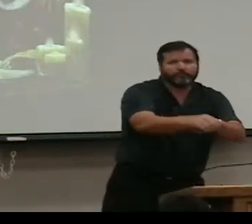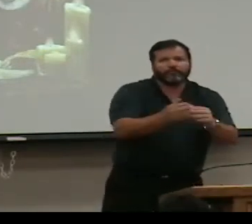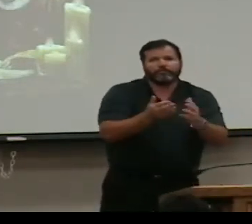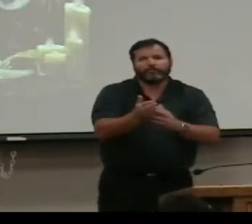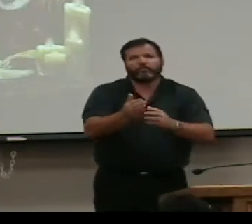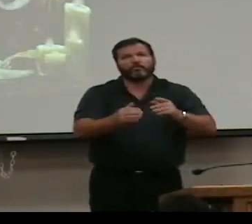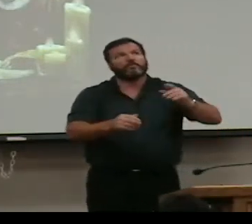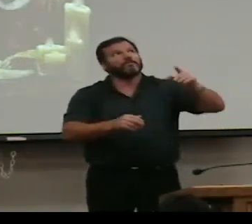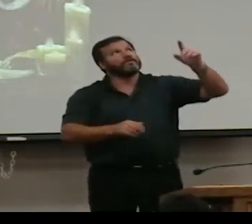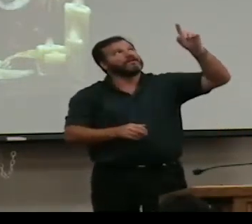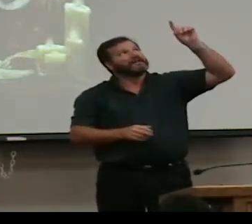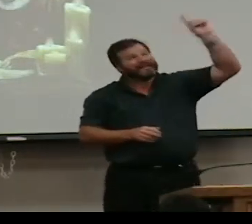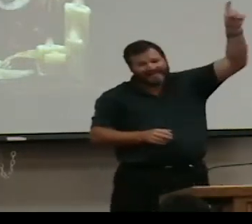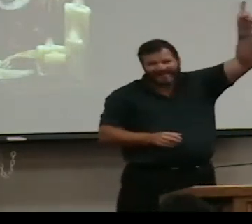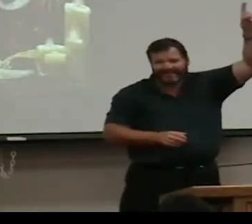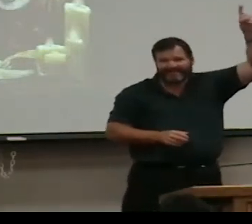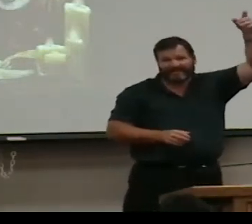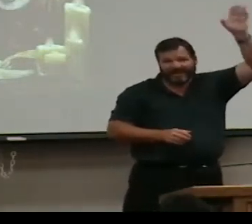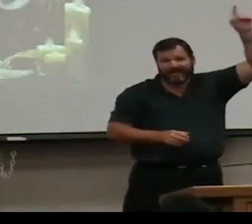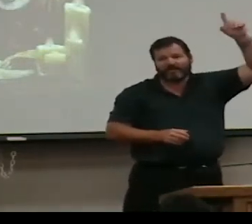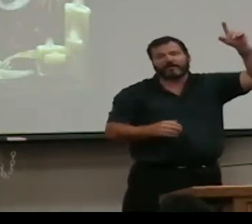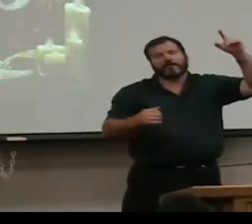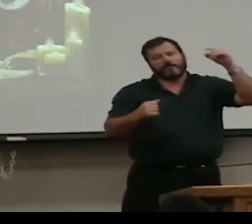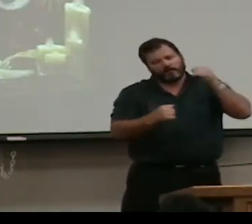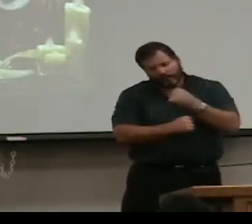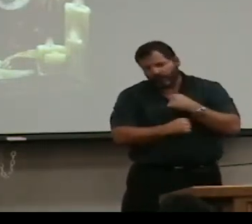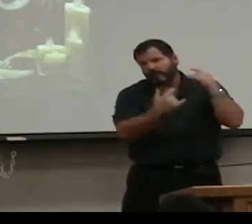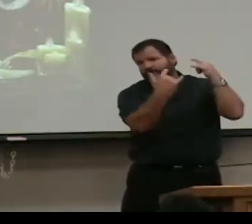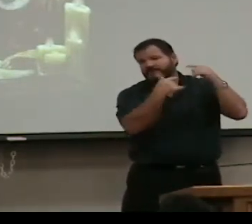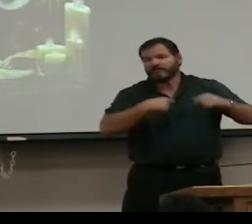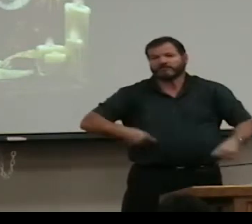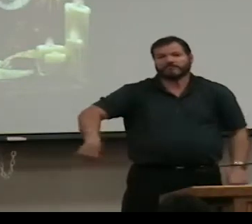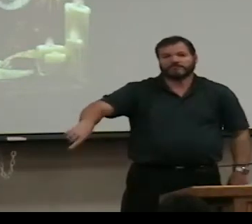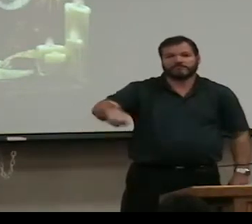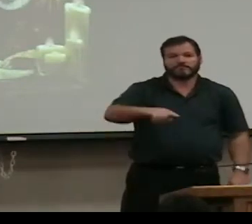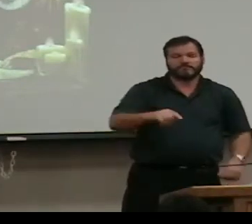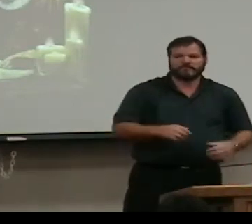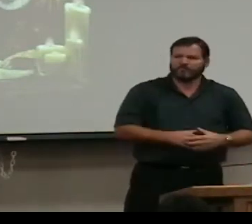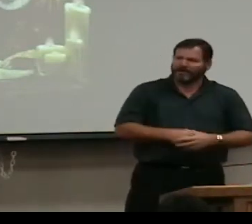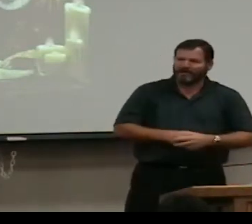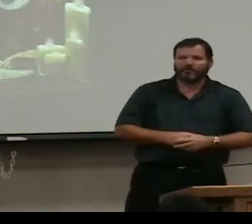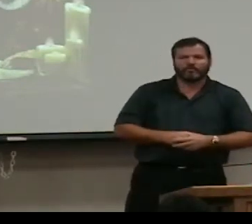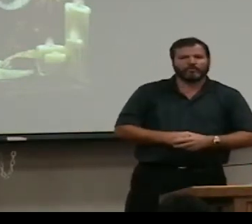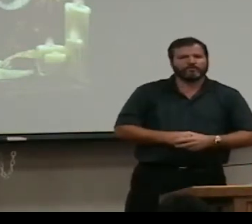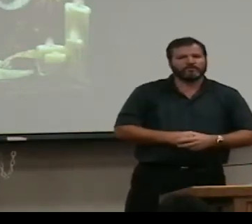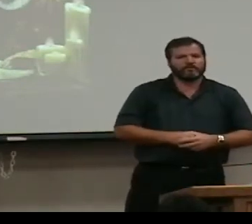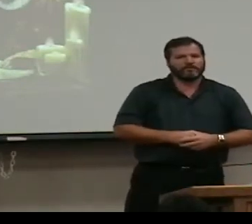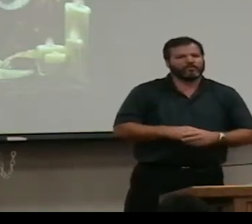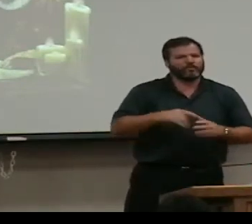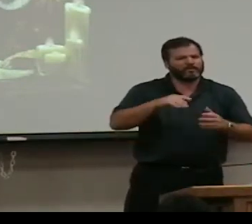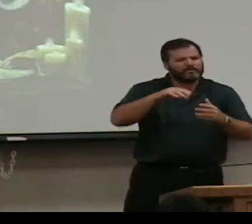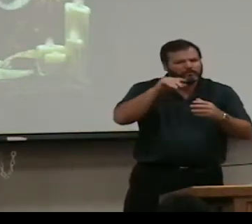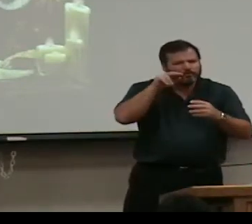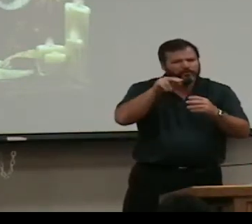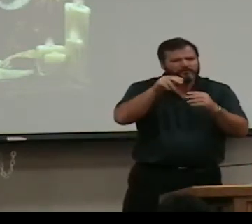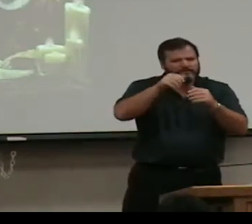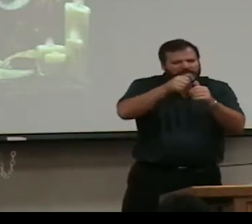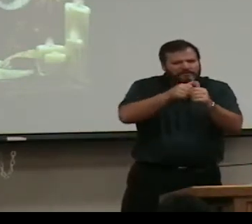through him who loves us. Wow. Let's